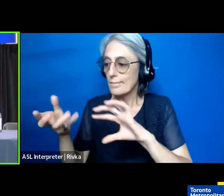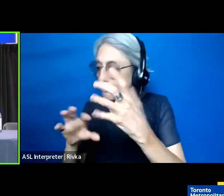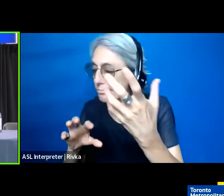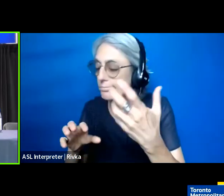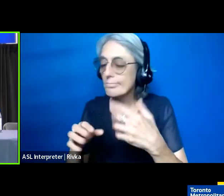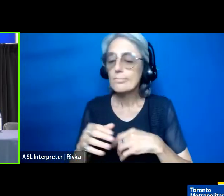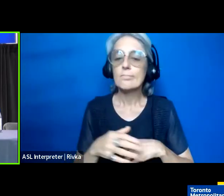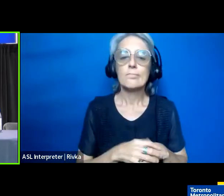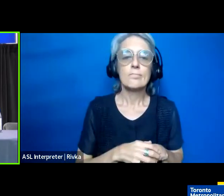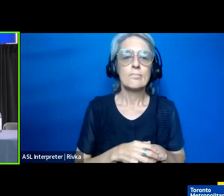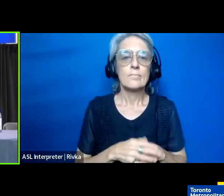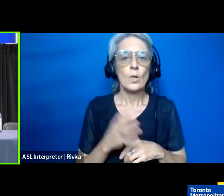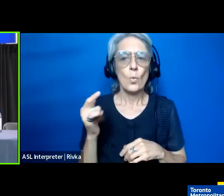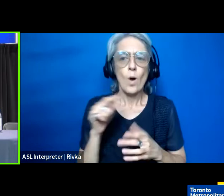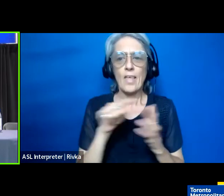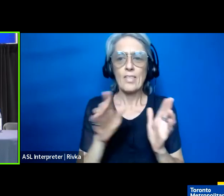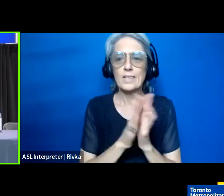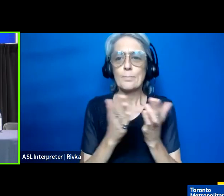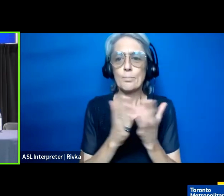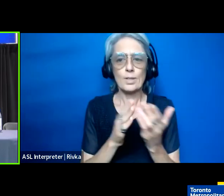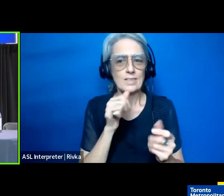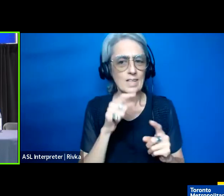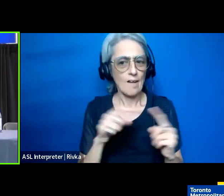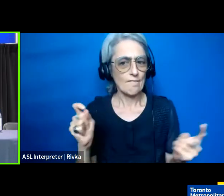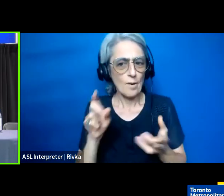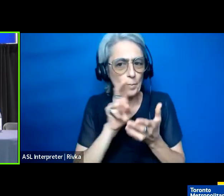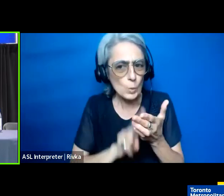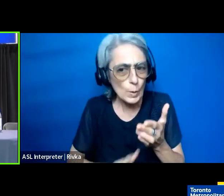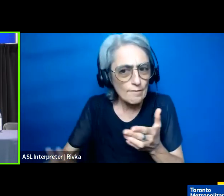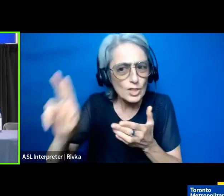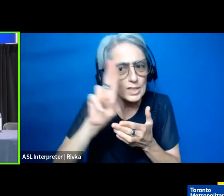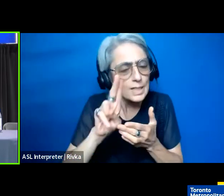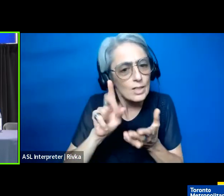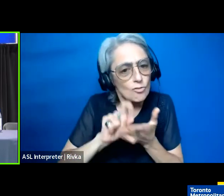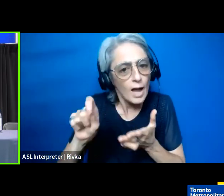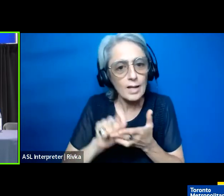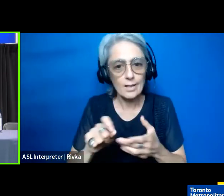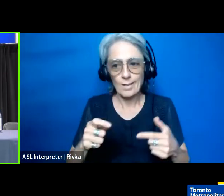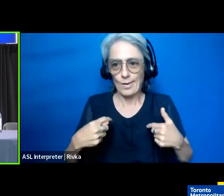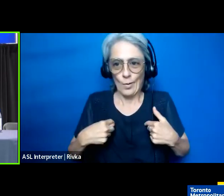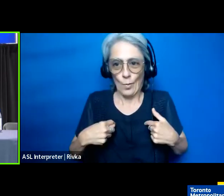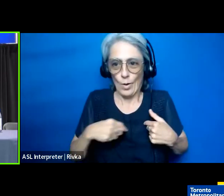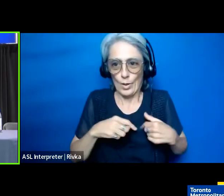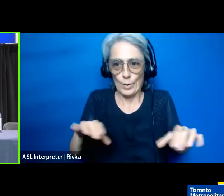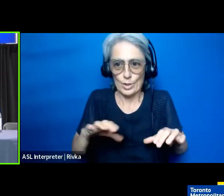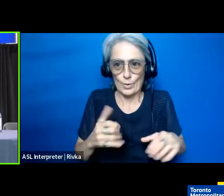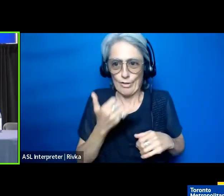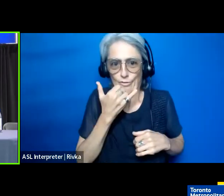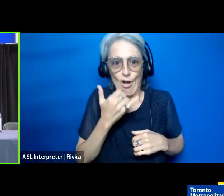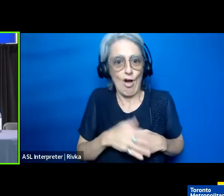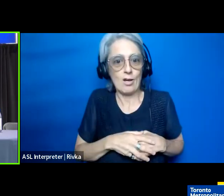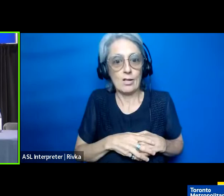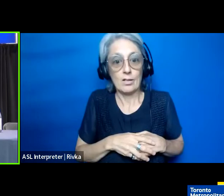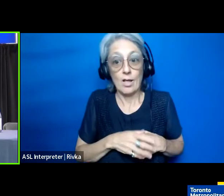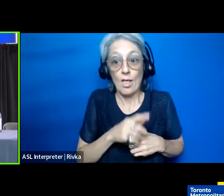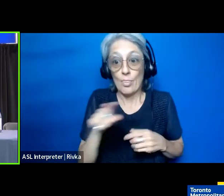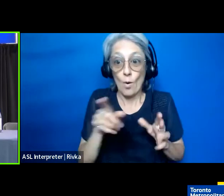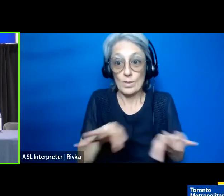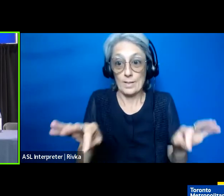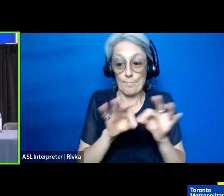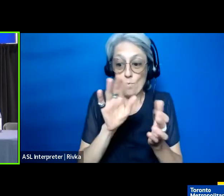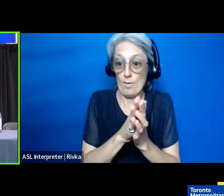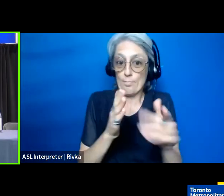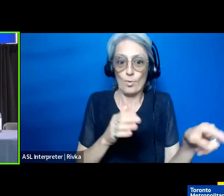come from academic sector writing? What do we do wrong that such important books are basically not written by